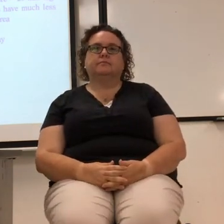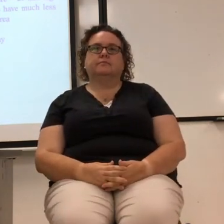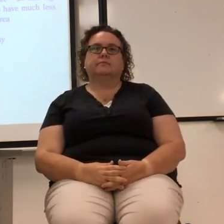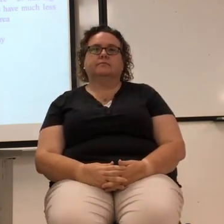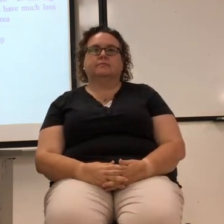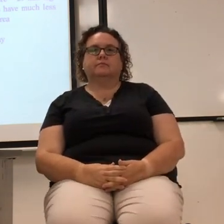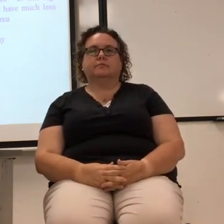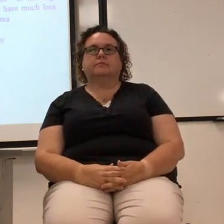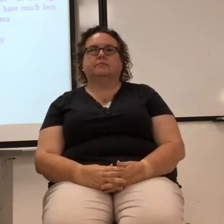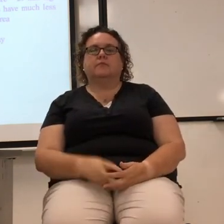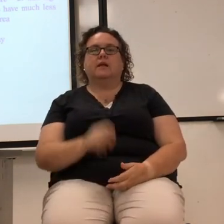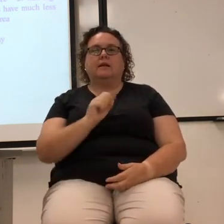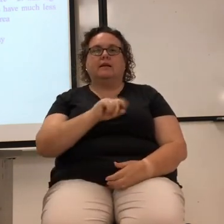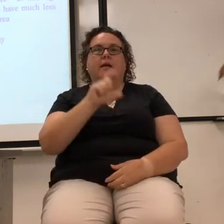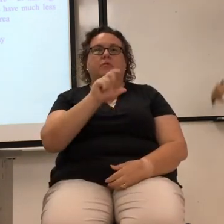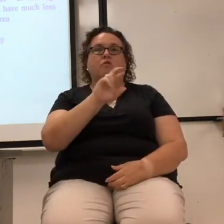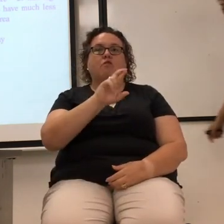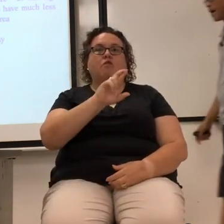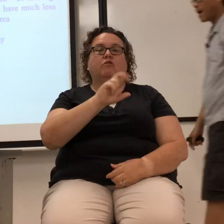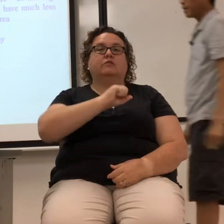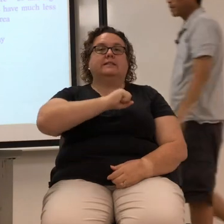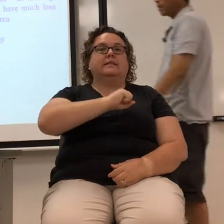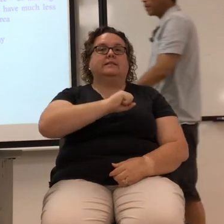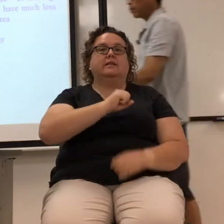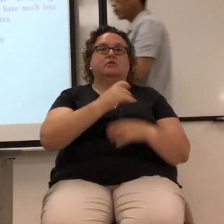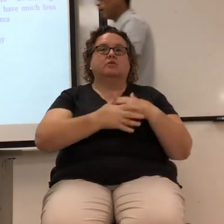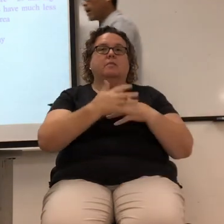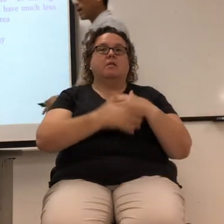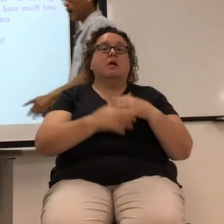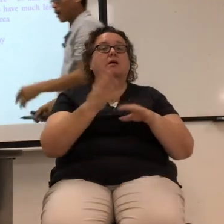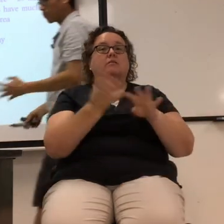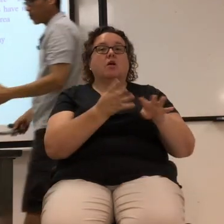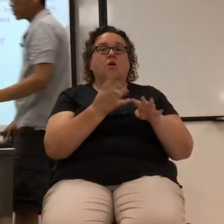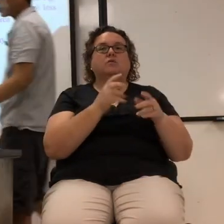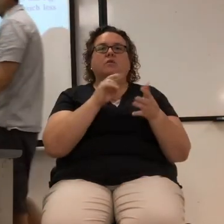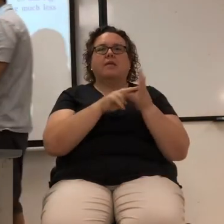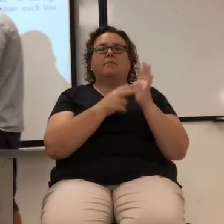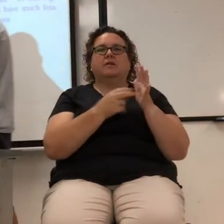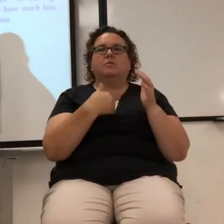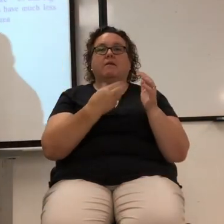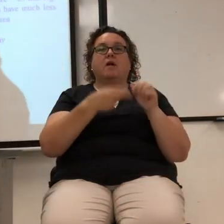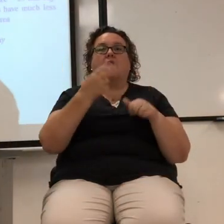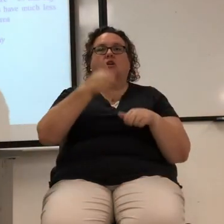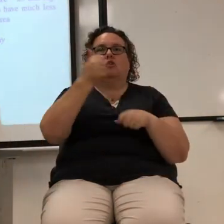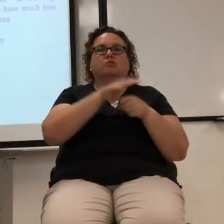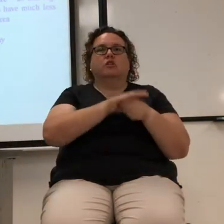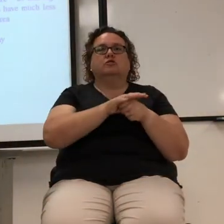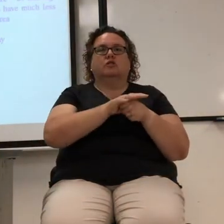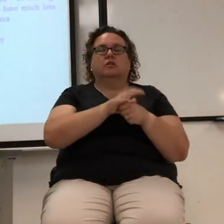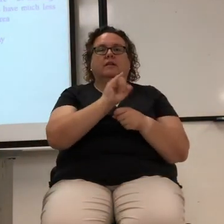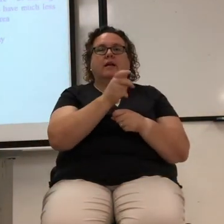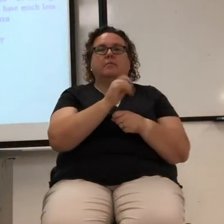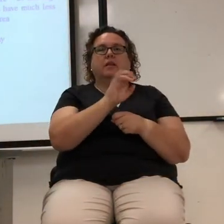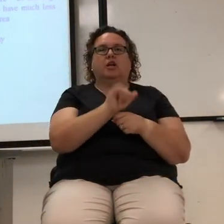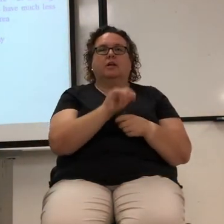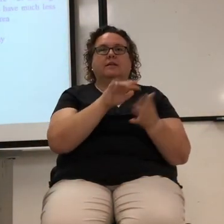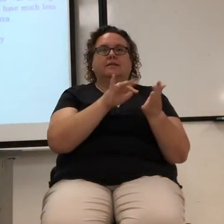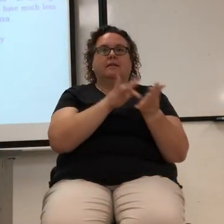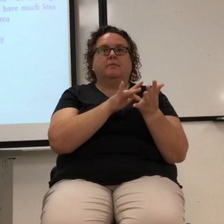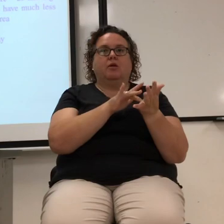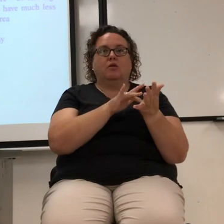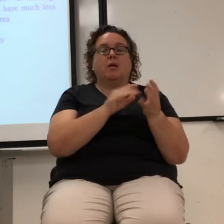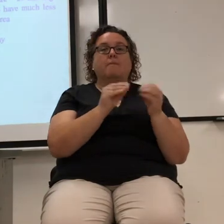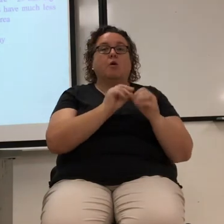Capital R, resistance to blood flow. So when you do that, you create higher pressure in the capillary that's stuck in the middle.